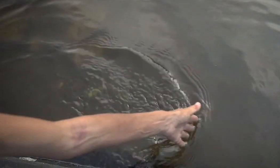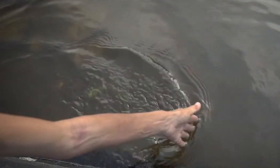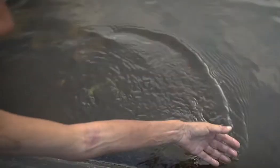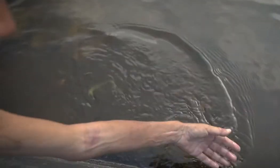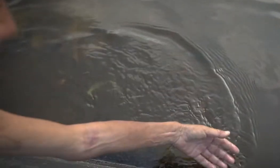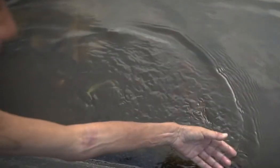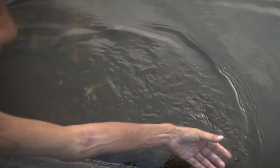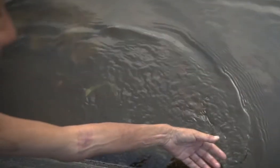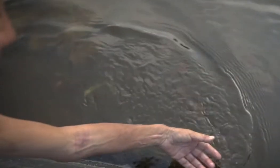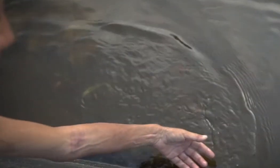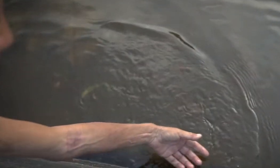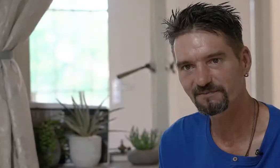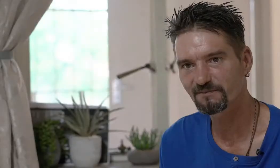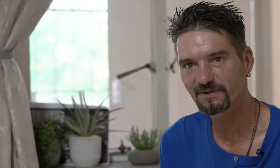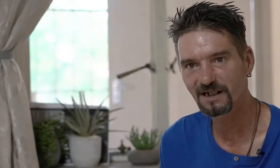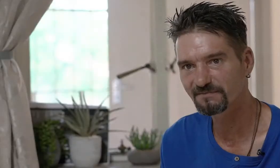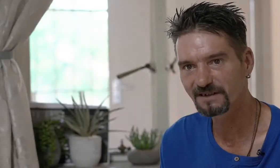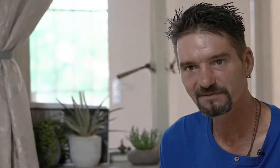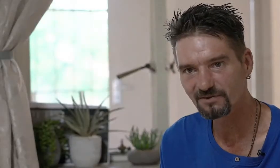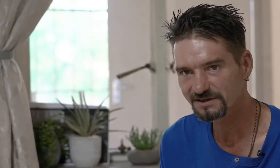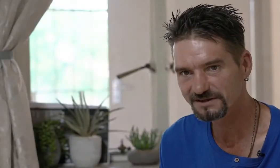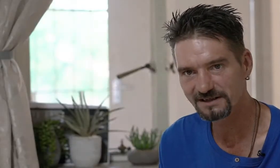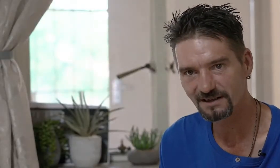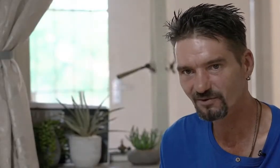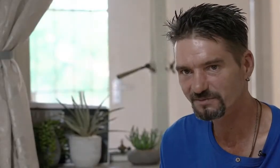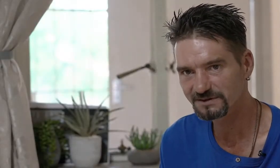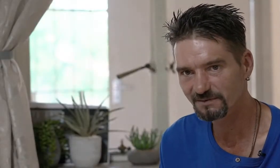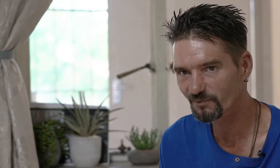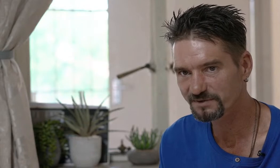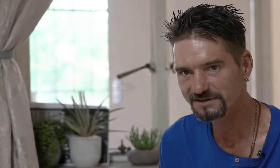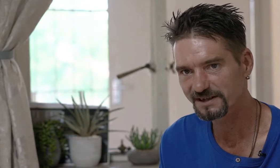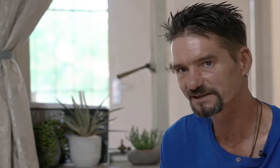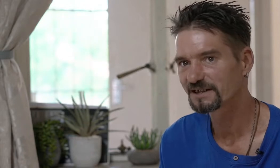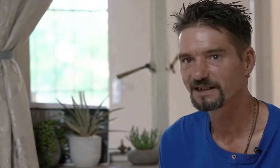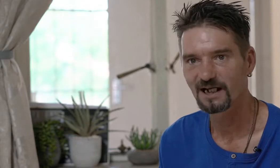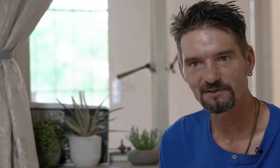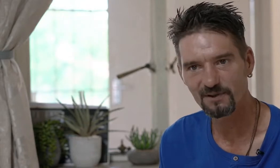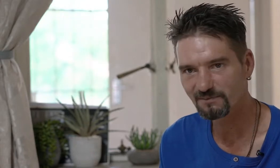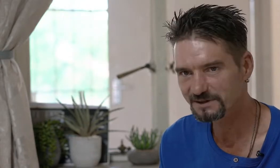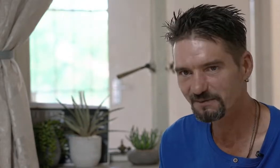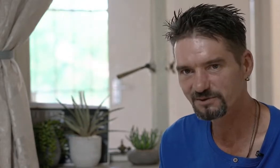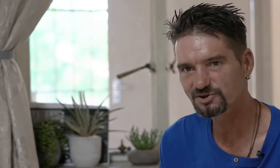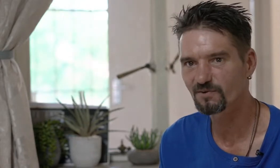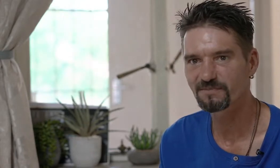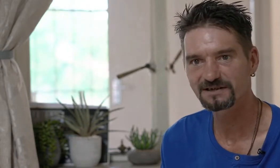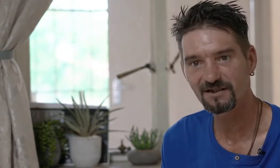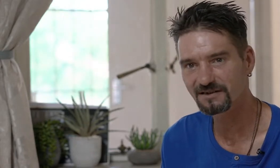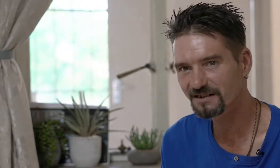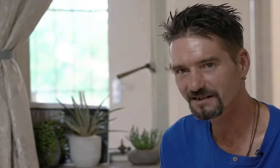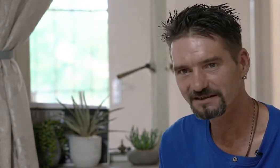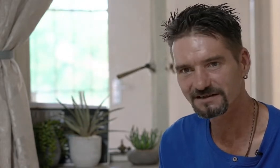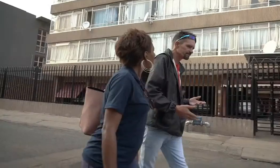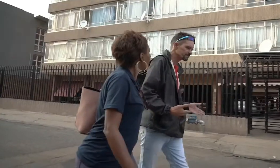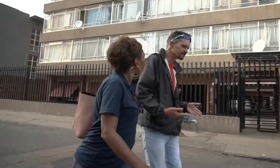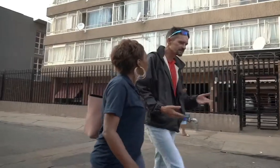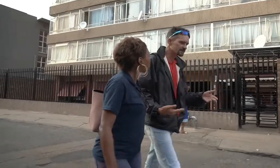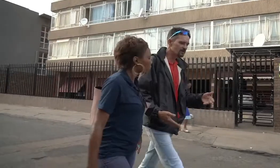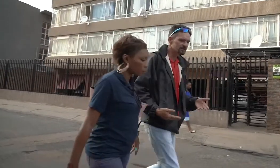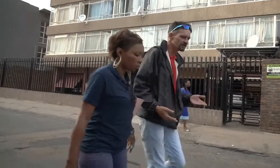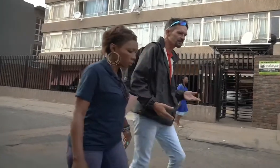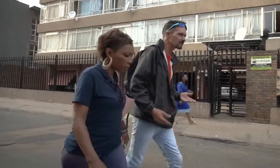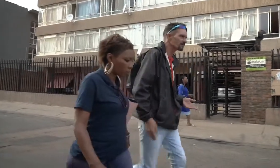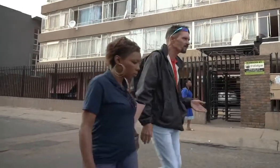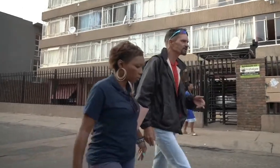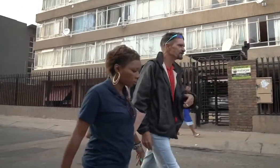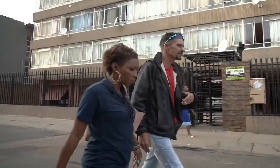I've overcome all these challenges. I've overcome living on the streets. I got myself off the streets. I found myself a job. I started running again. I